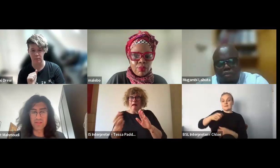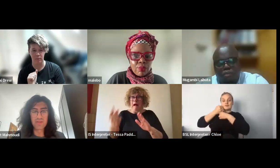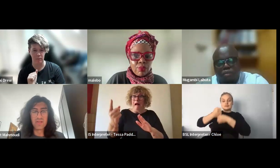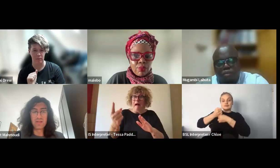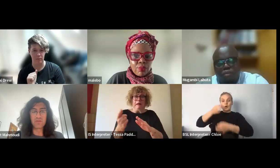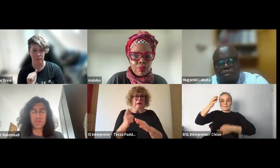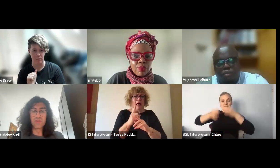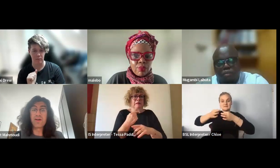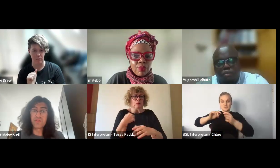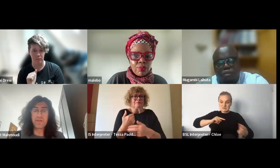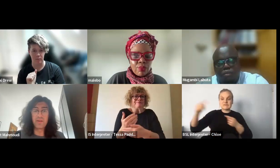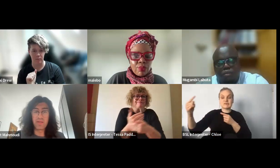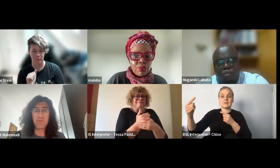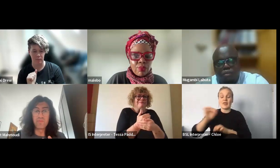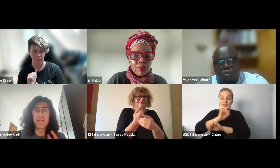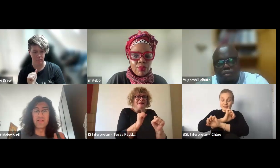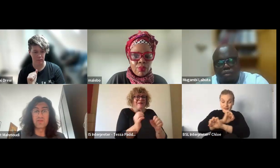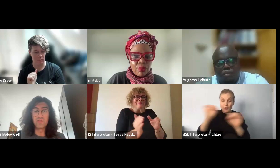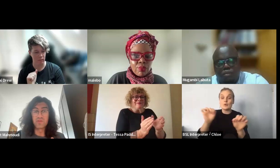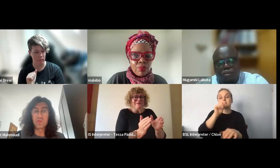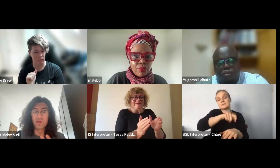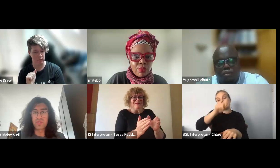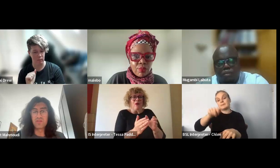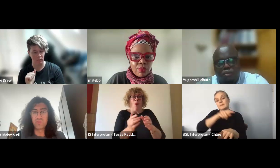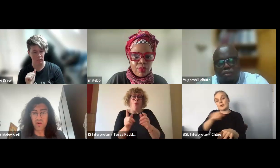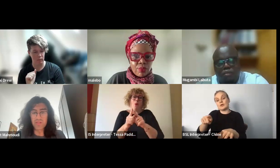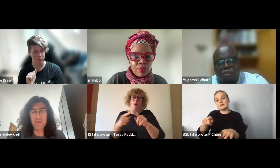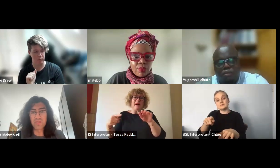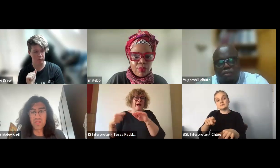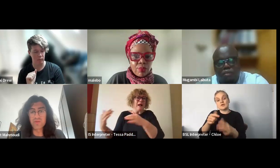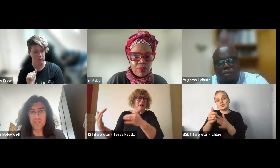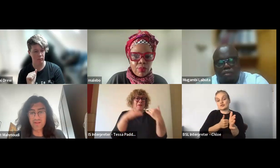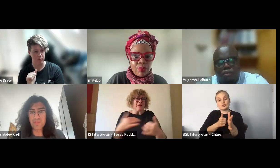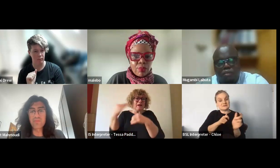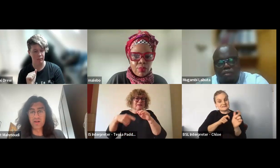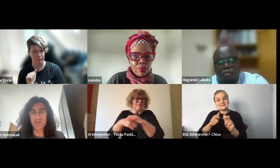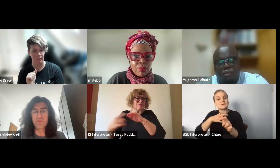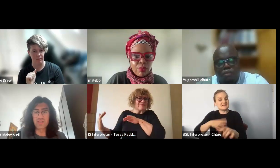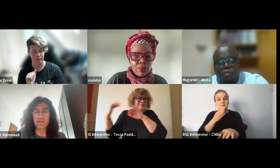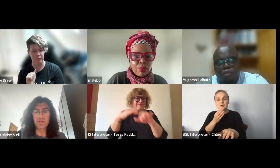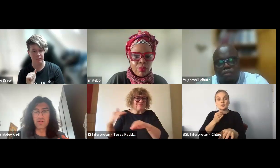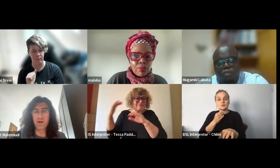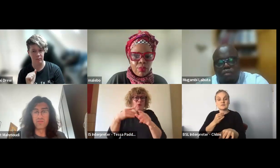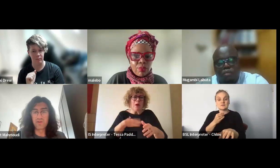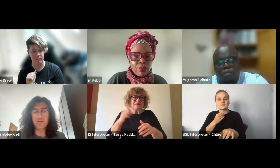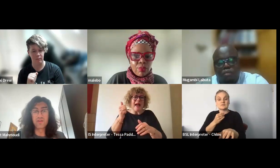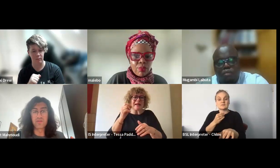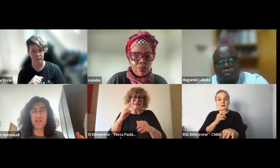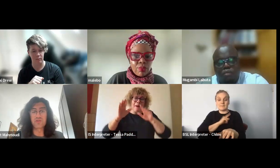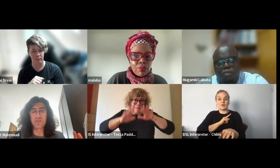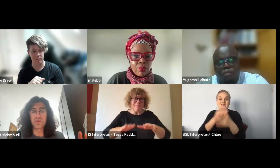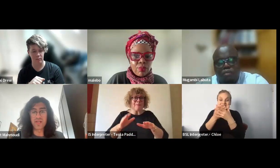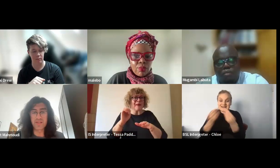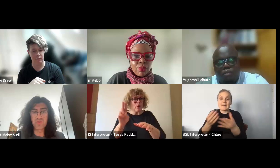political dissidents, they are the very people that these tools are still rubber stamped to be used against because of the significant carve-outs